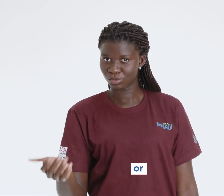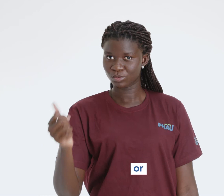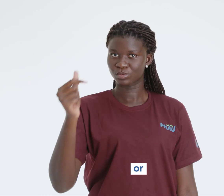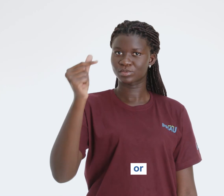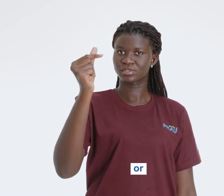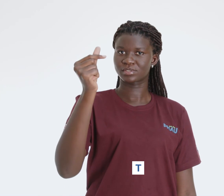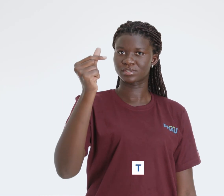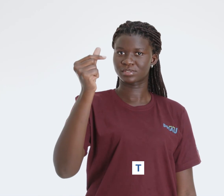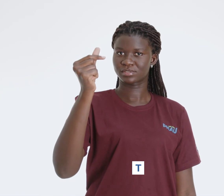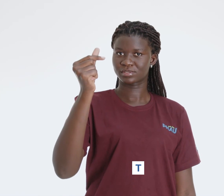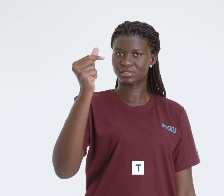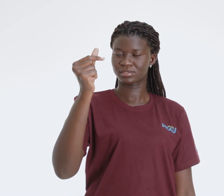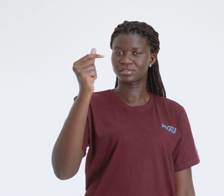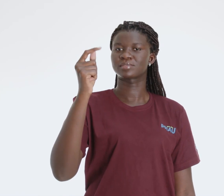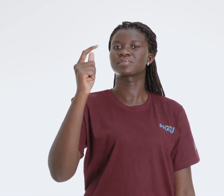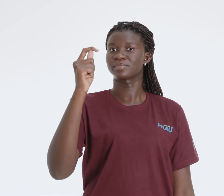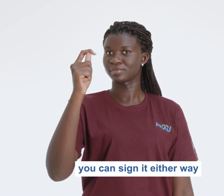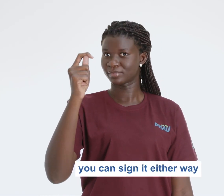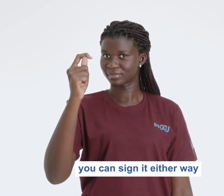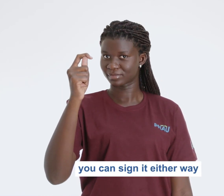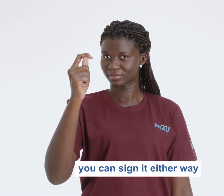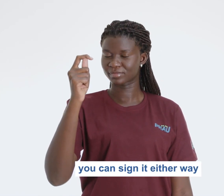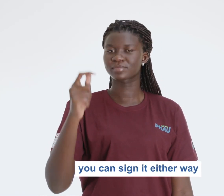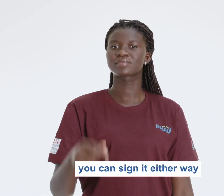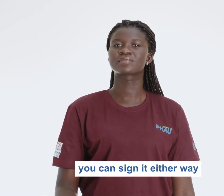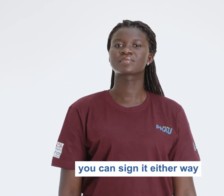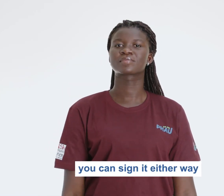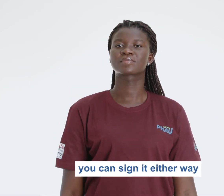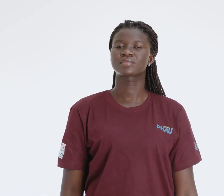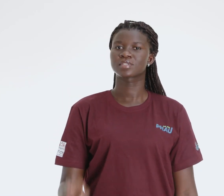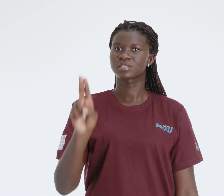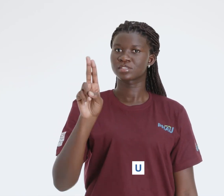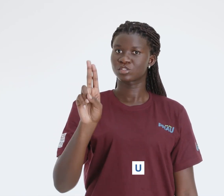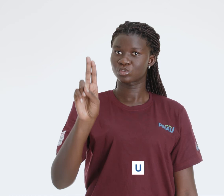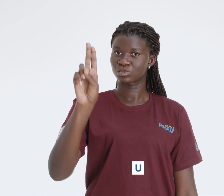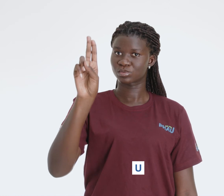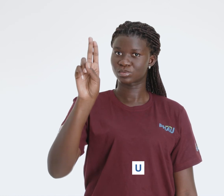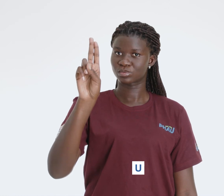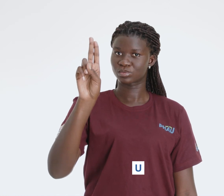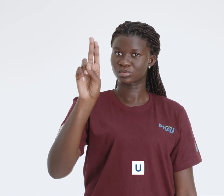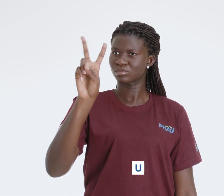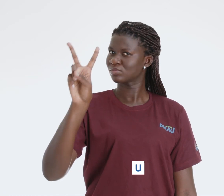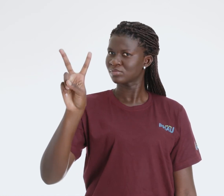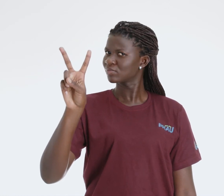or T. You can sign it either way. U,